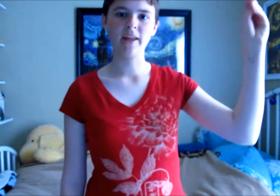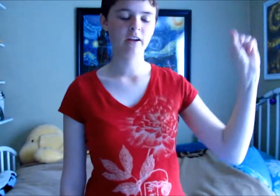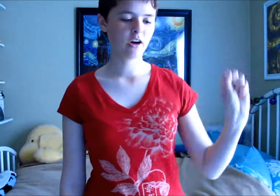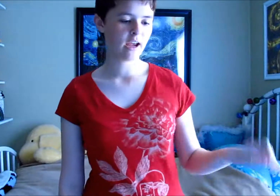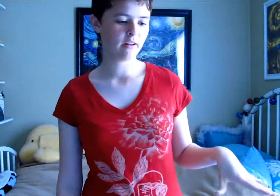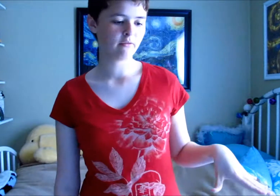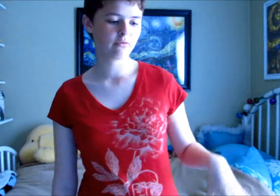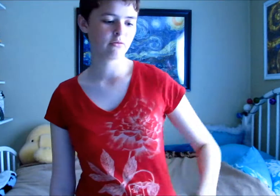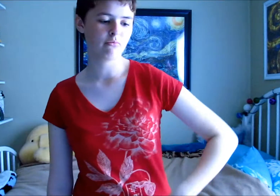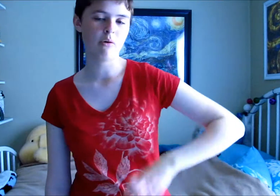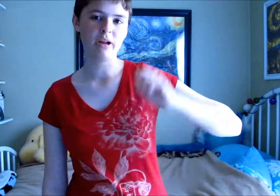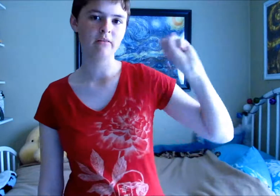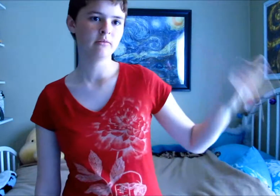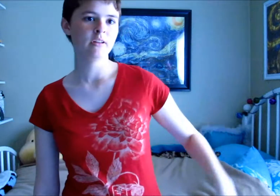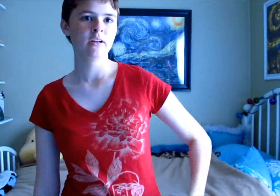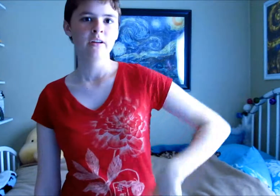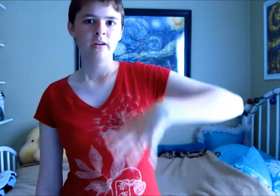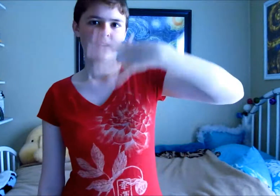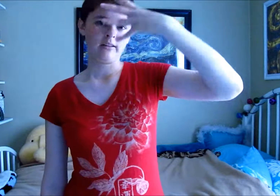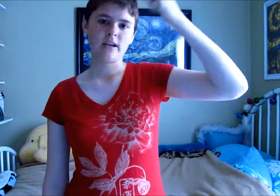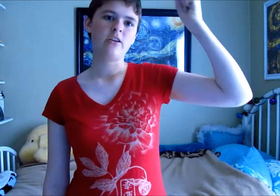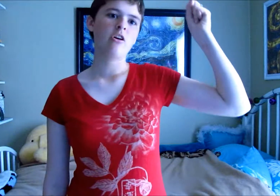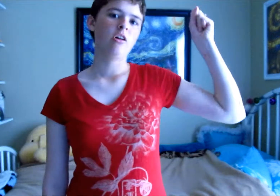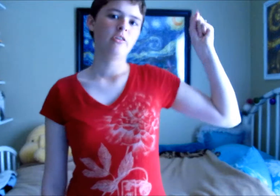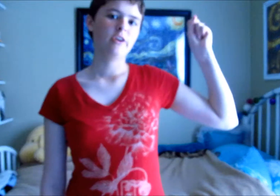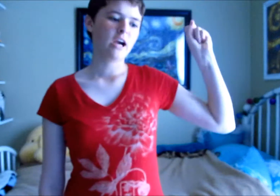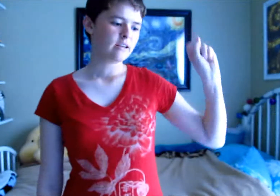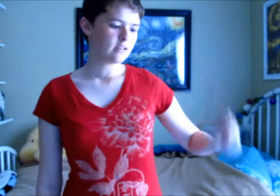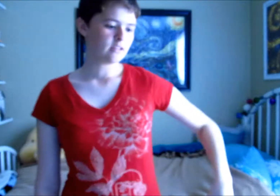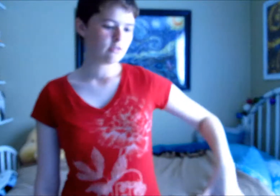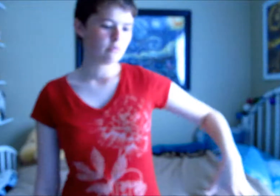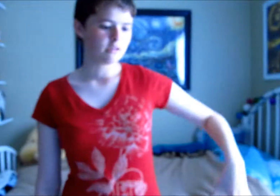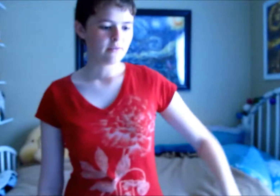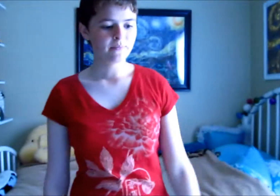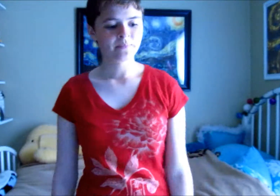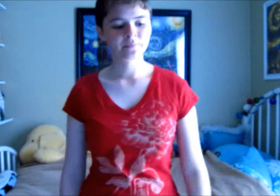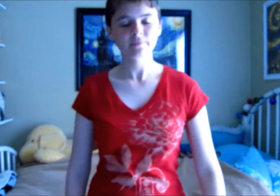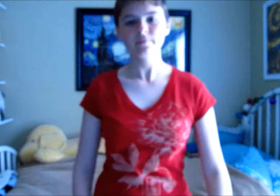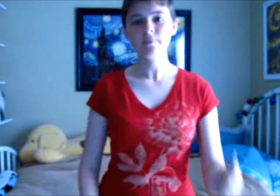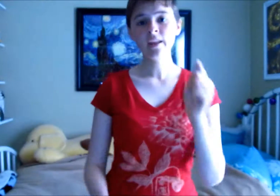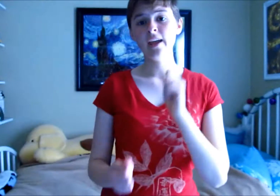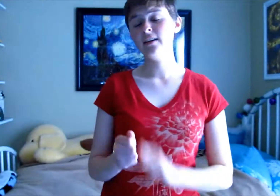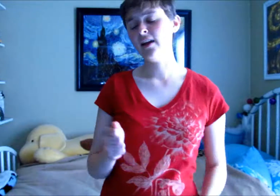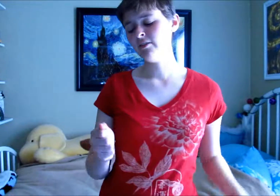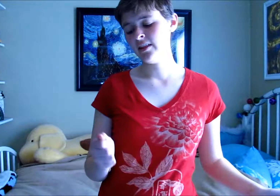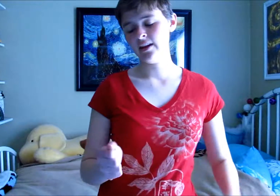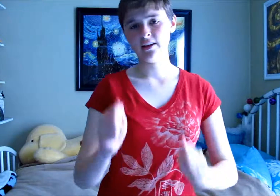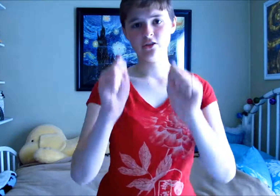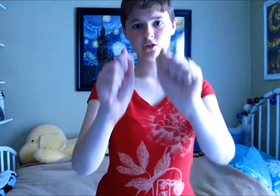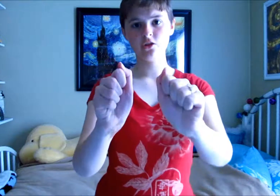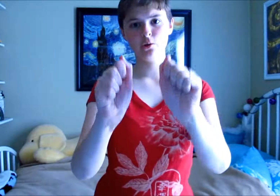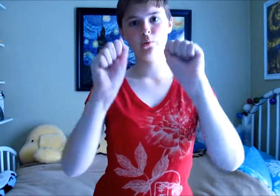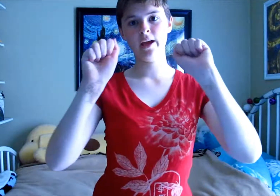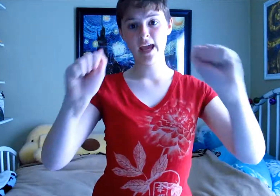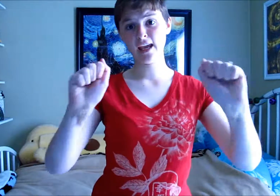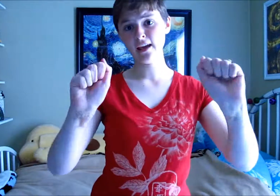there, and throw it out. Like, take all your ideas and throw it down. And everything is 2 A